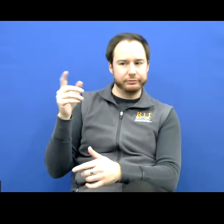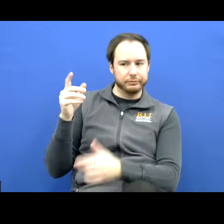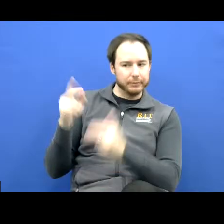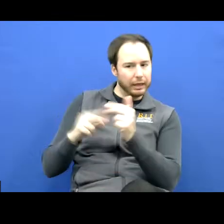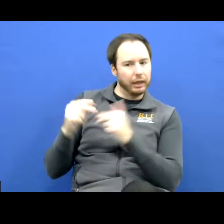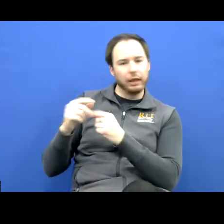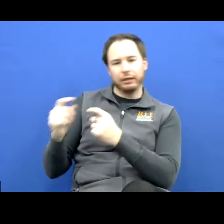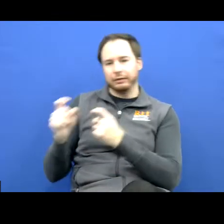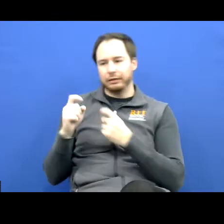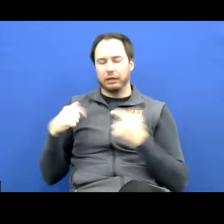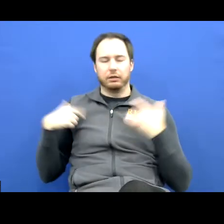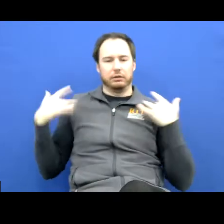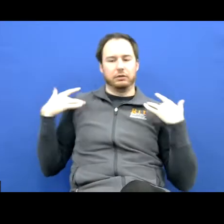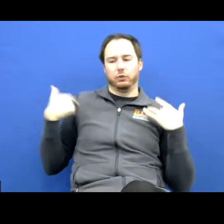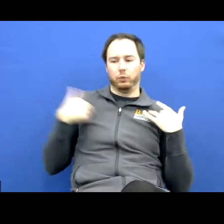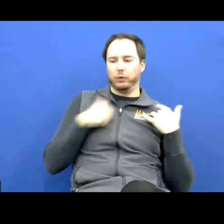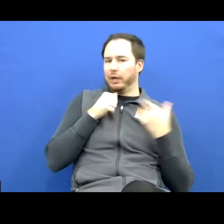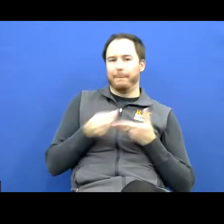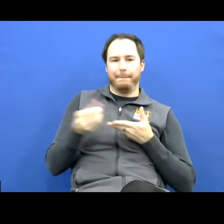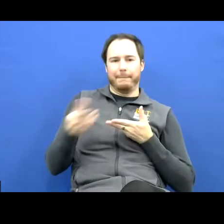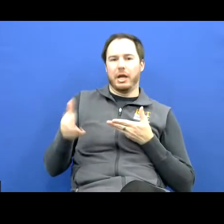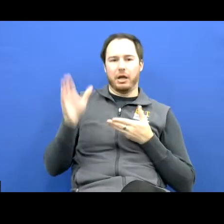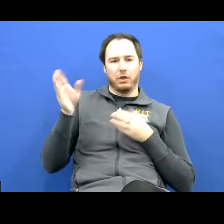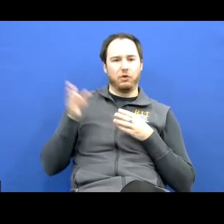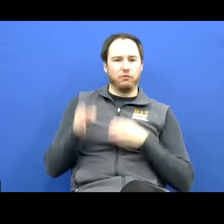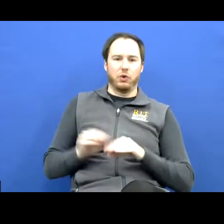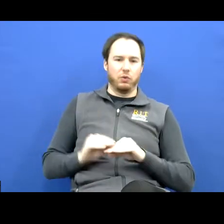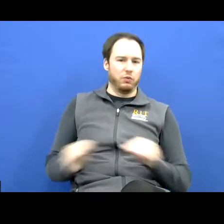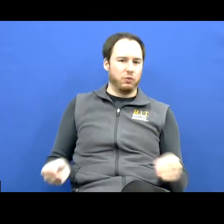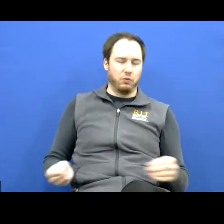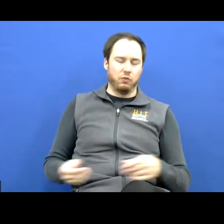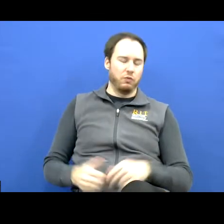us. We're not planning to purchase any of that.